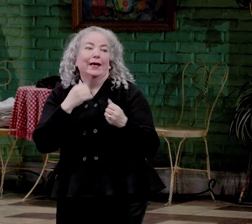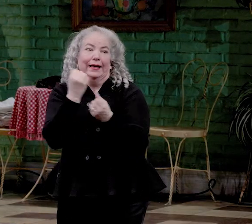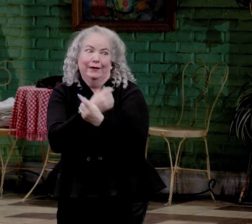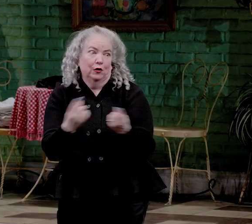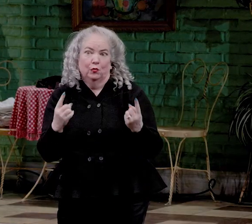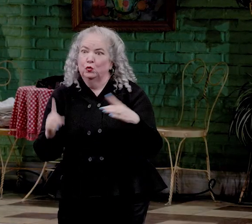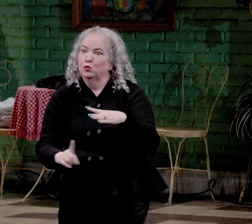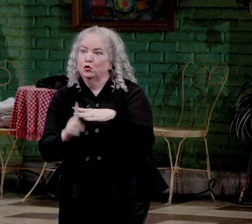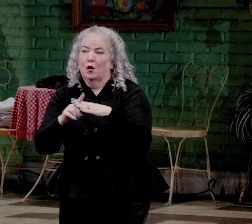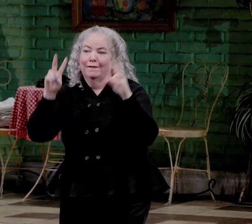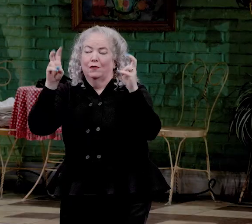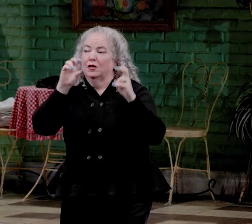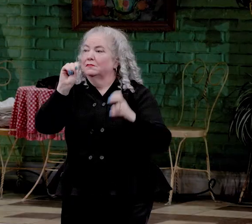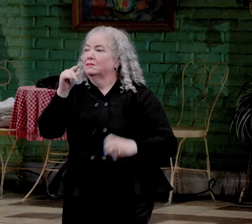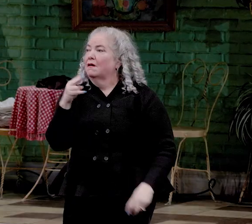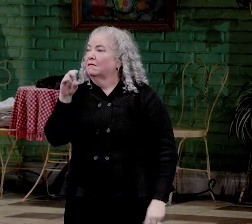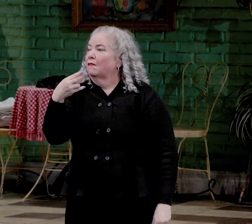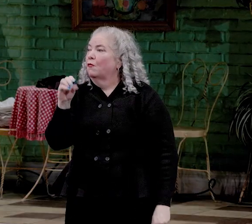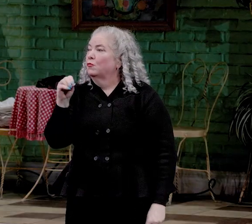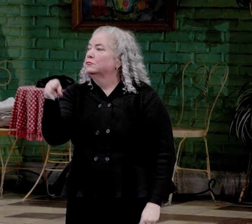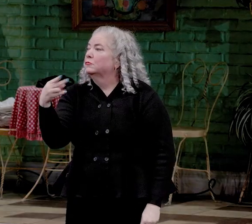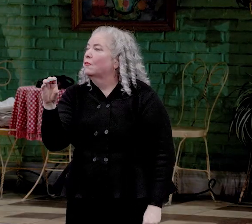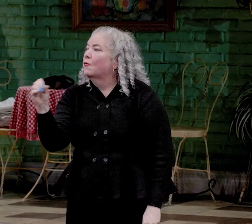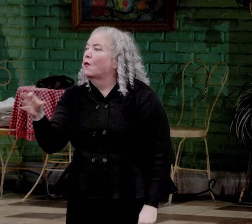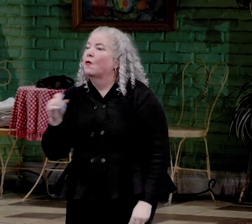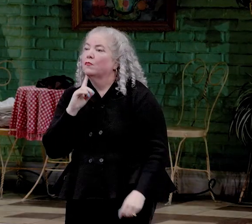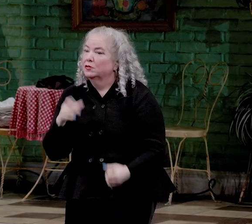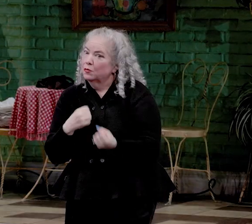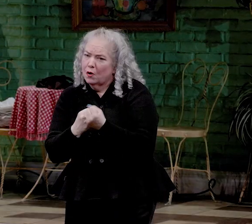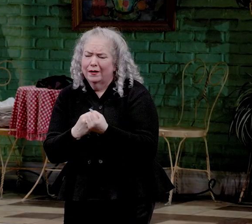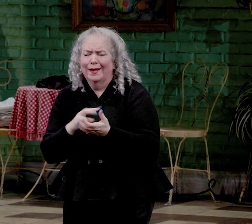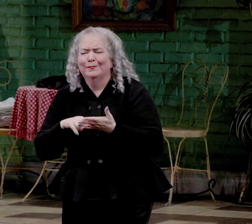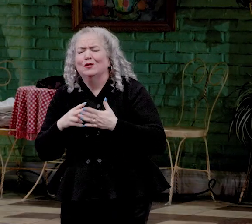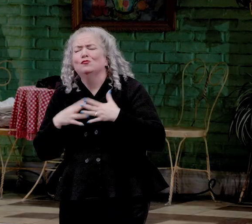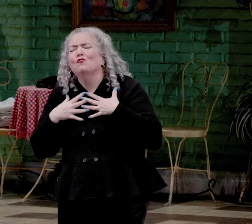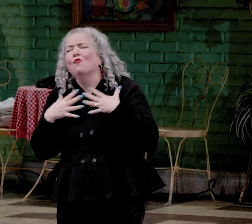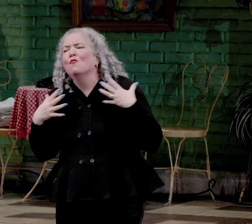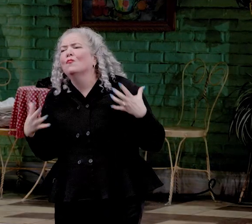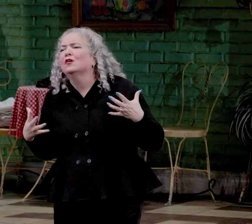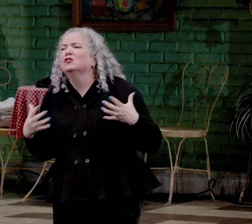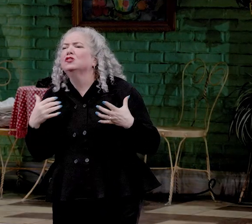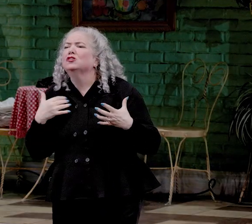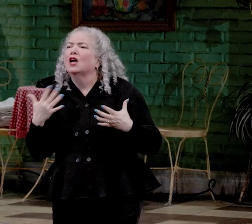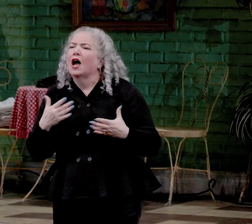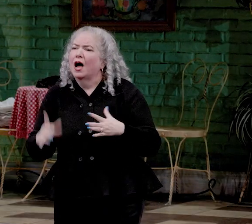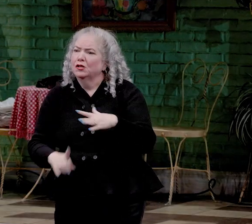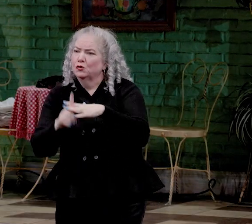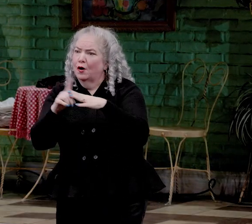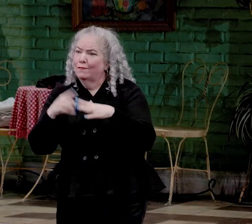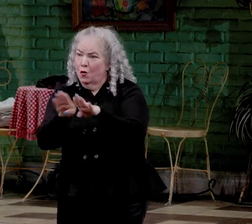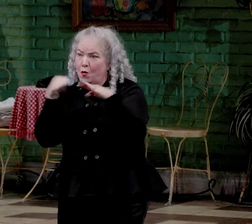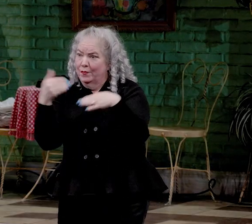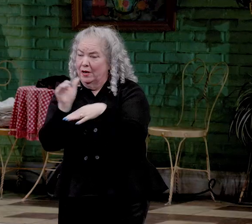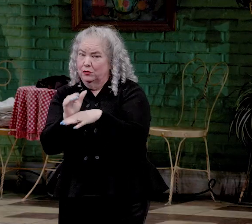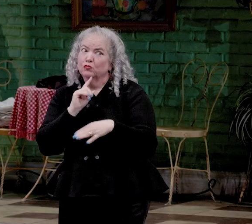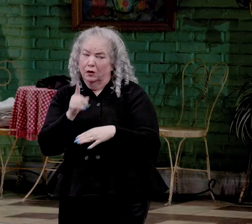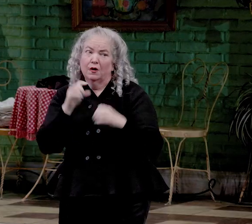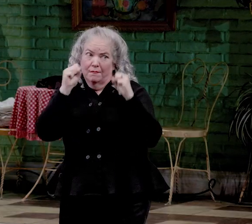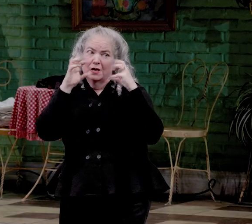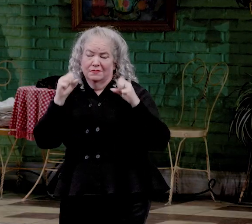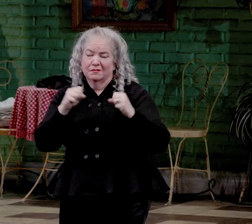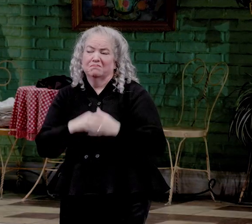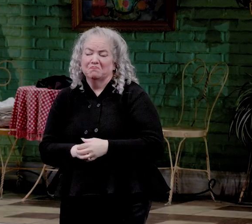Who showed up for Sancocho and supported it and loved it. It meant so much. I was here for opening night and it was amazing. It was